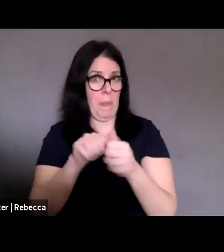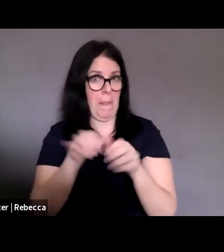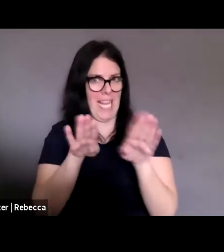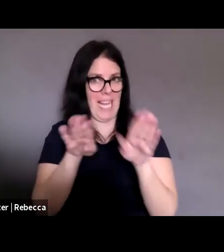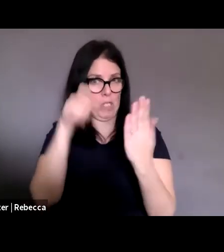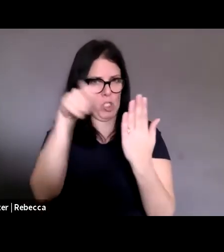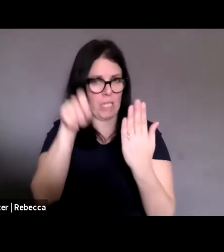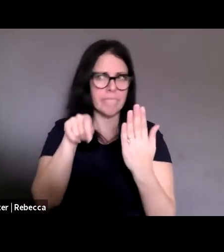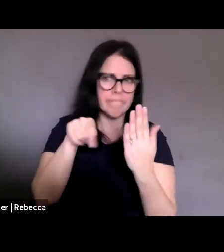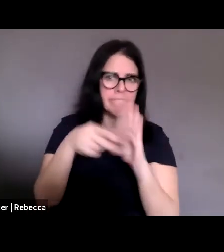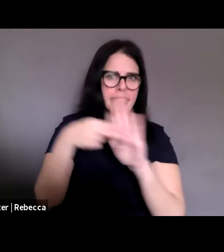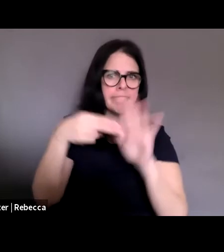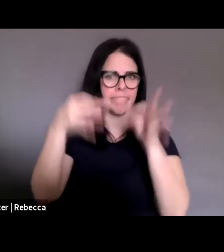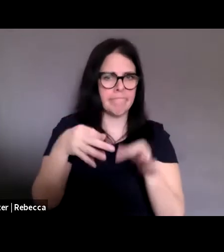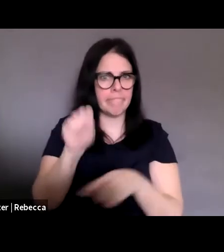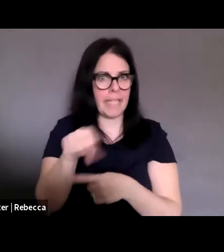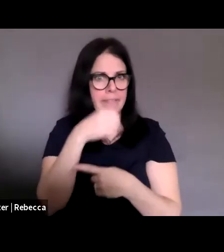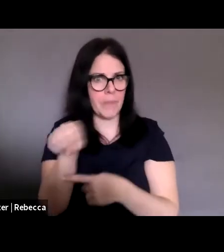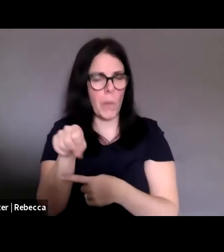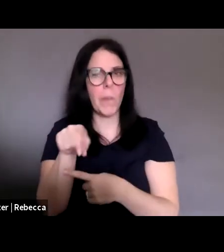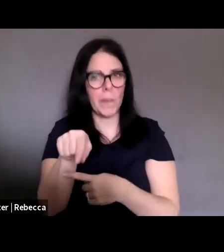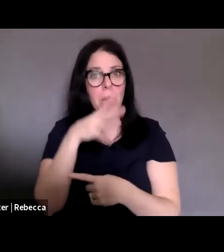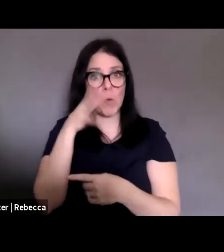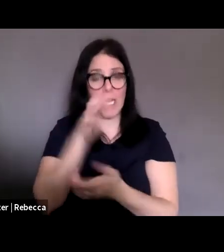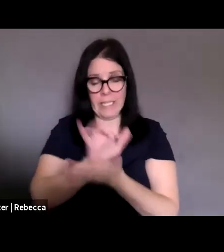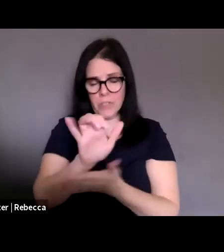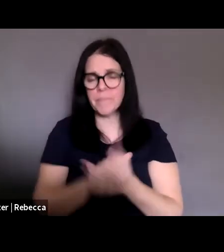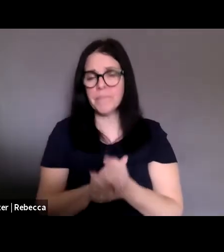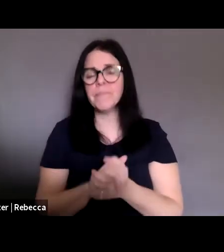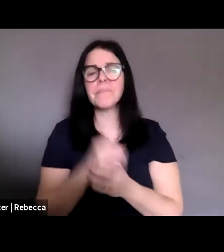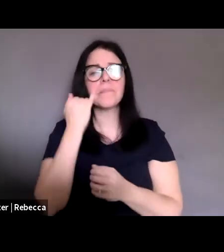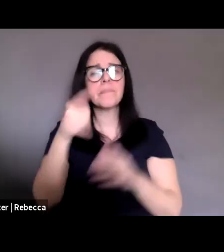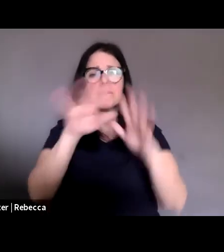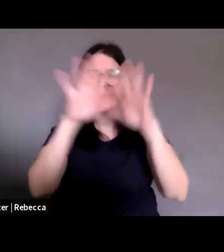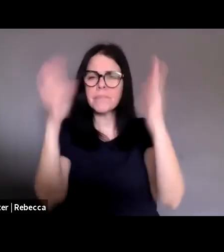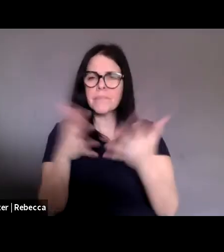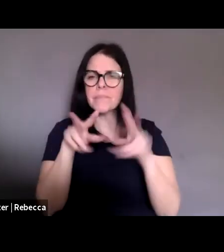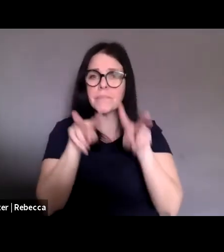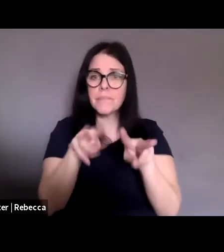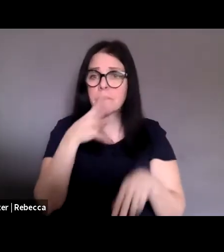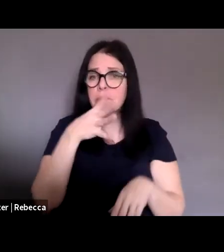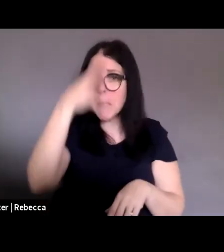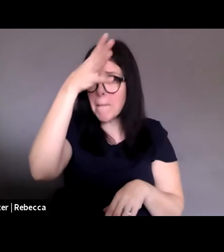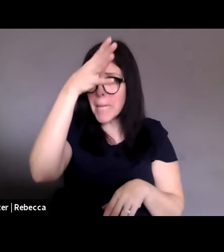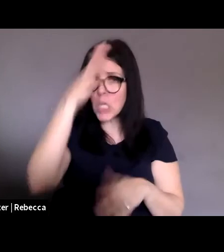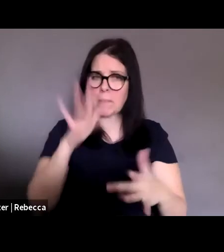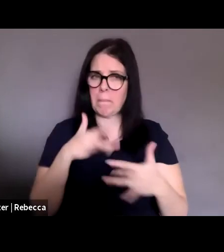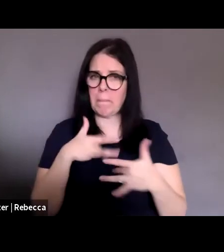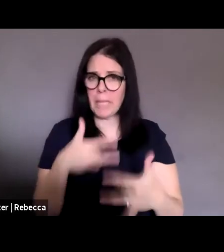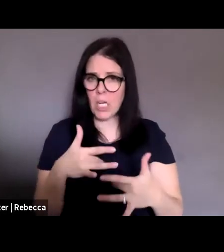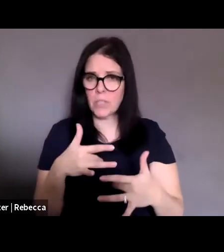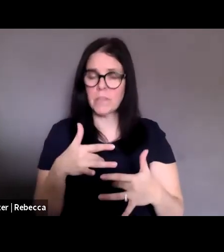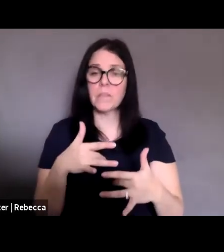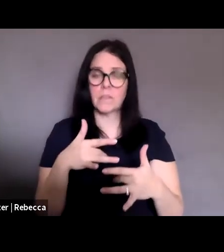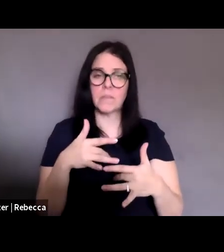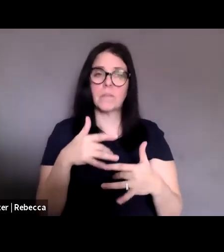at the characteristic parenting patterns of domestic violators